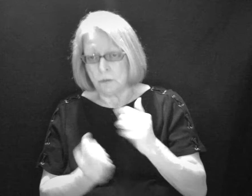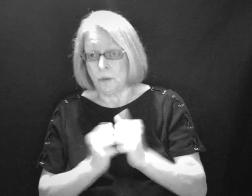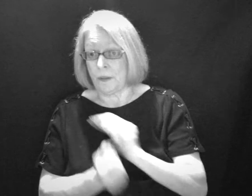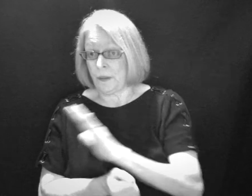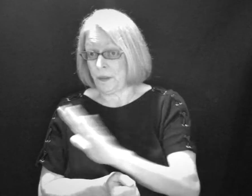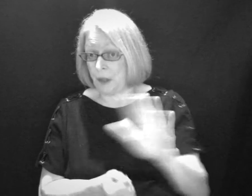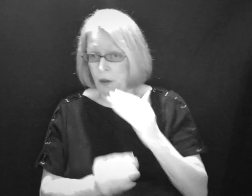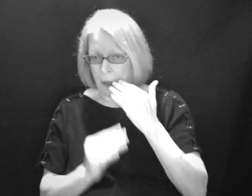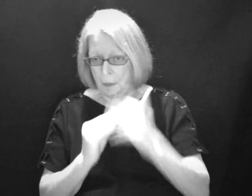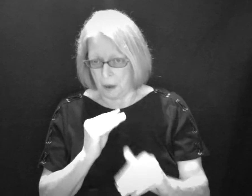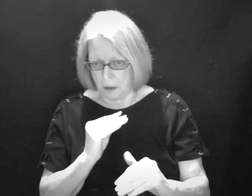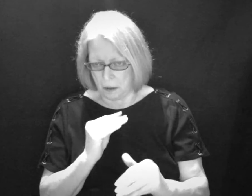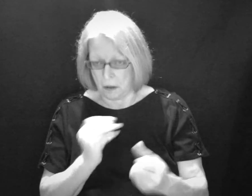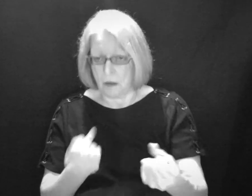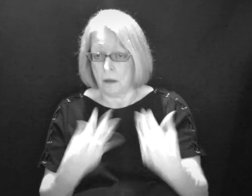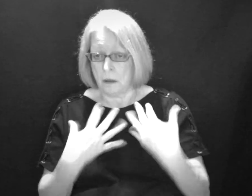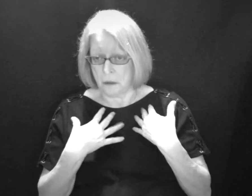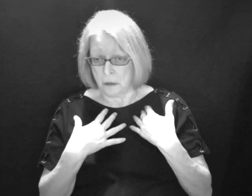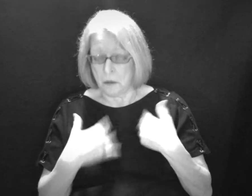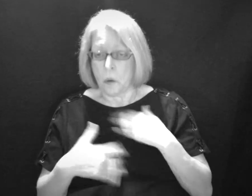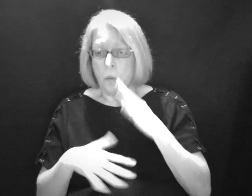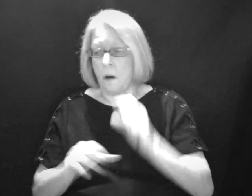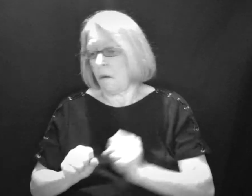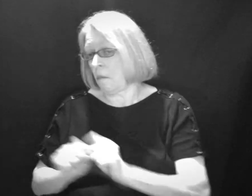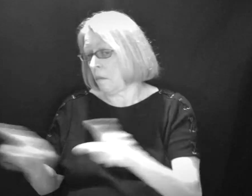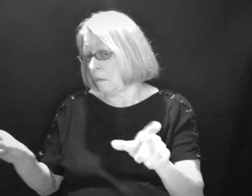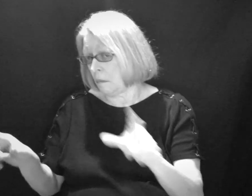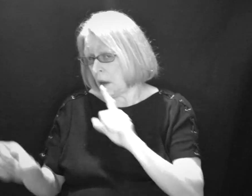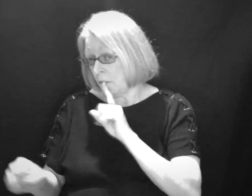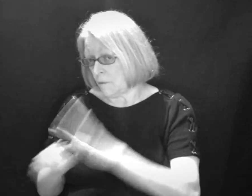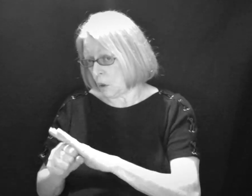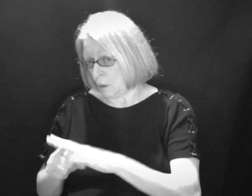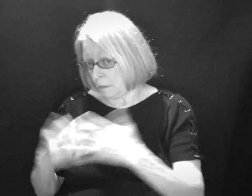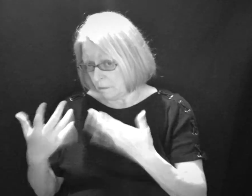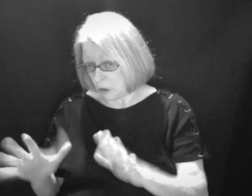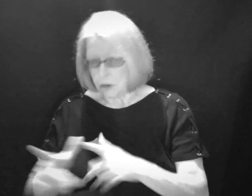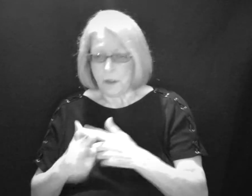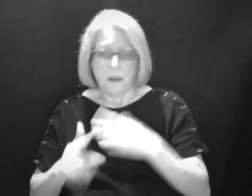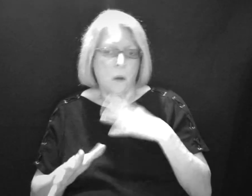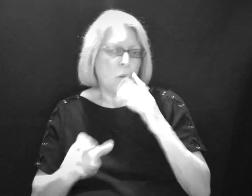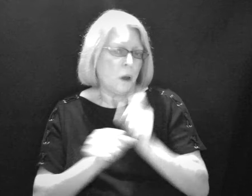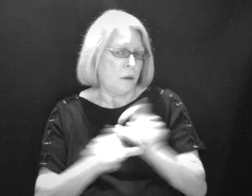now that is looking a lot better. So click on Save and Publish.